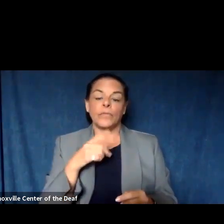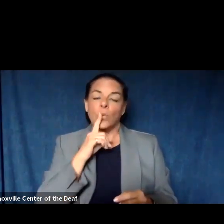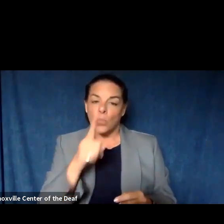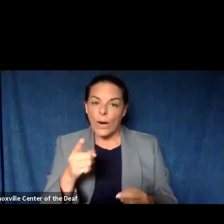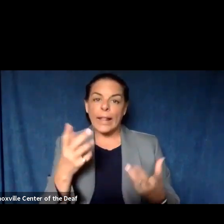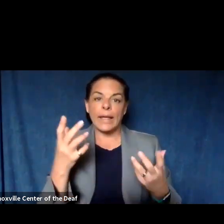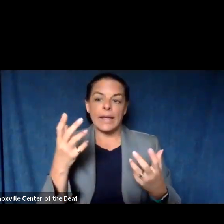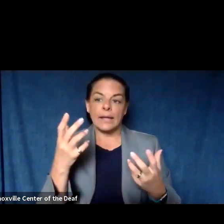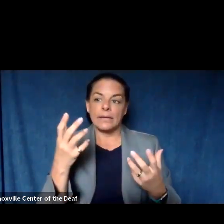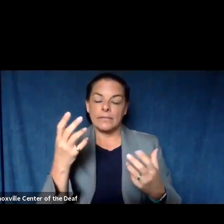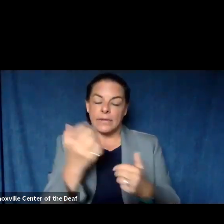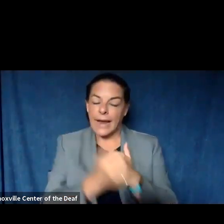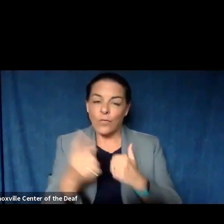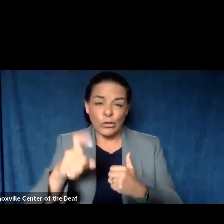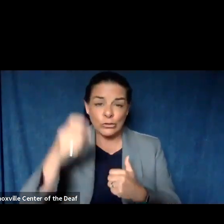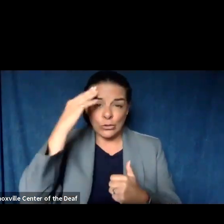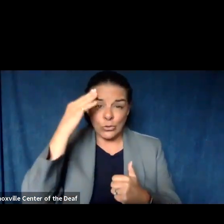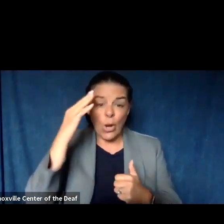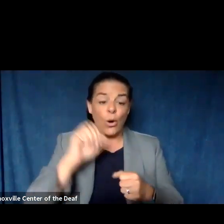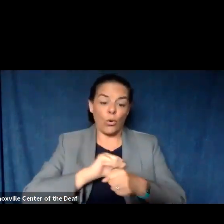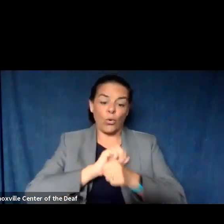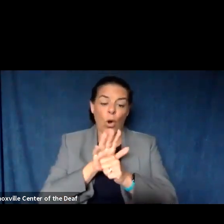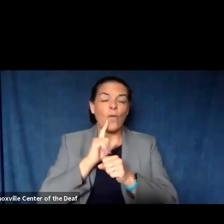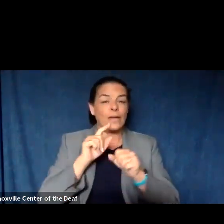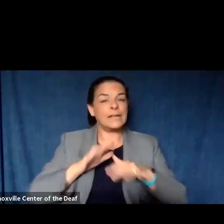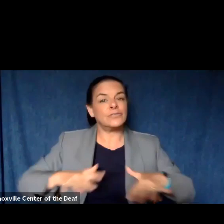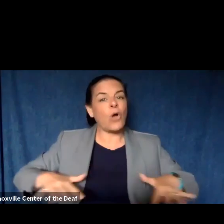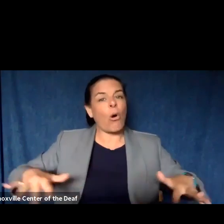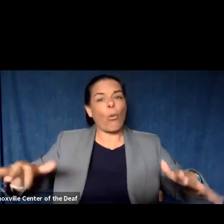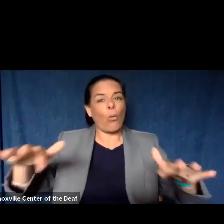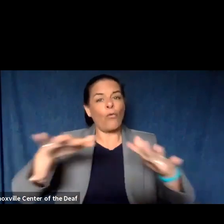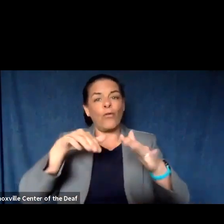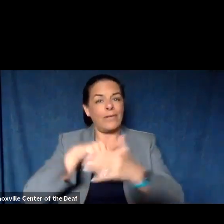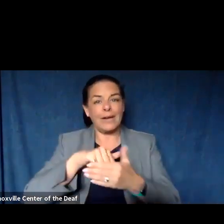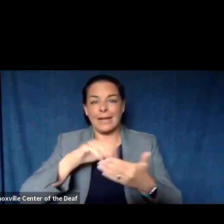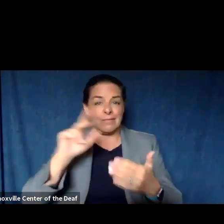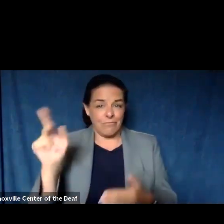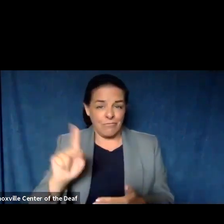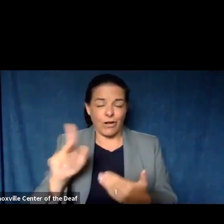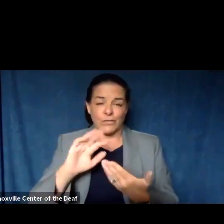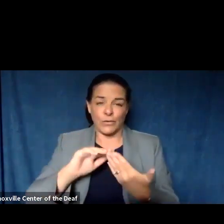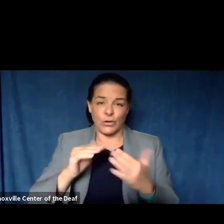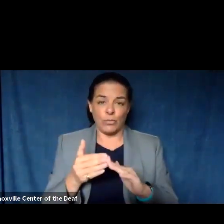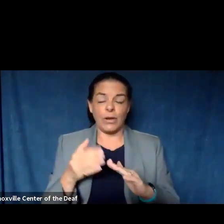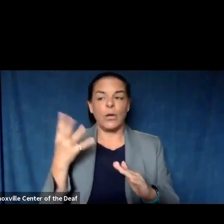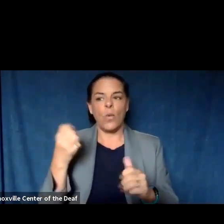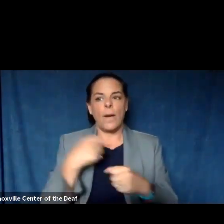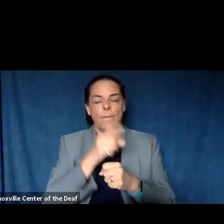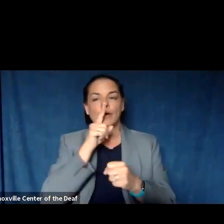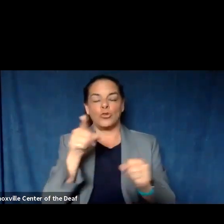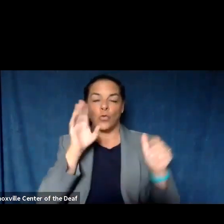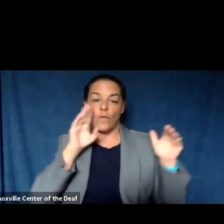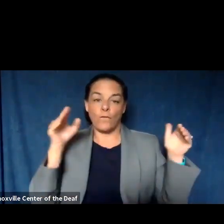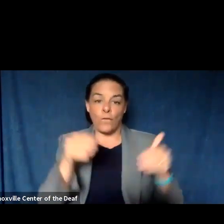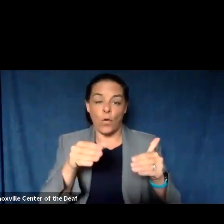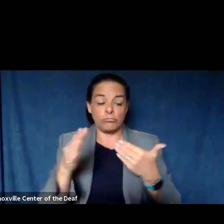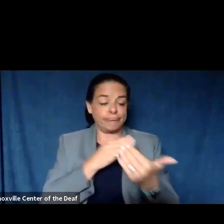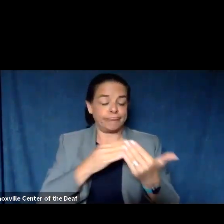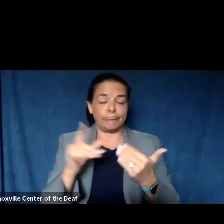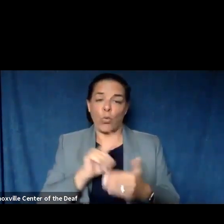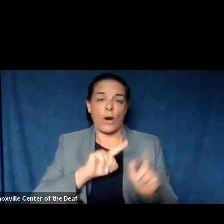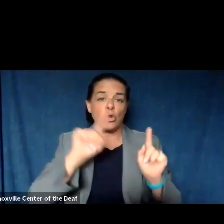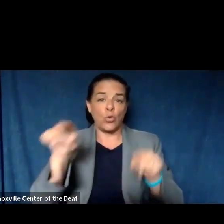COVID throughout this community. And so we want to make sure that people are focusing on the fact that no matter where you